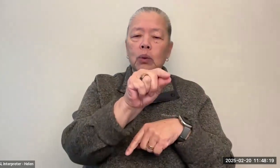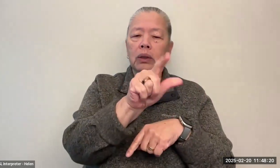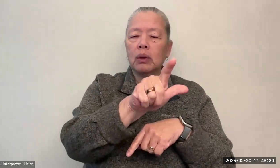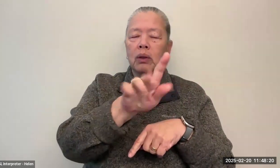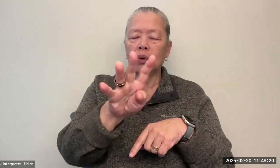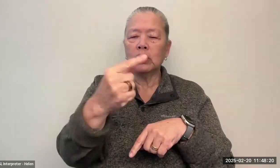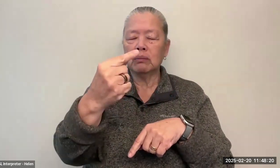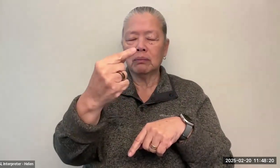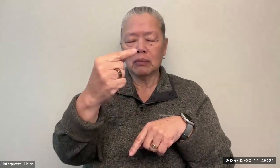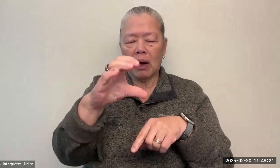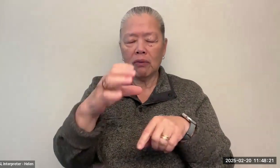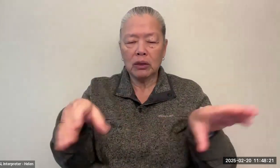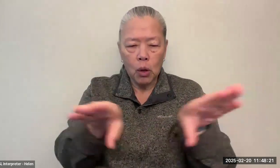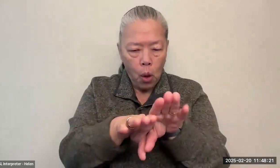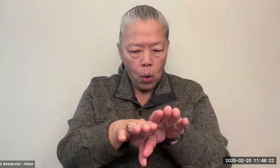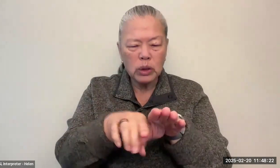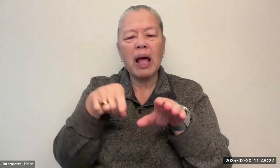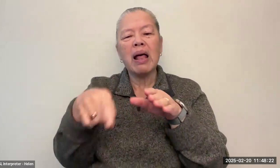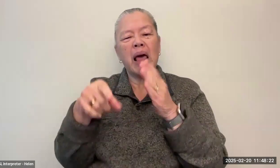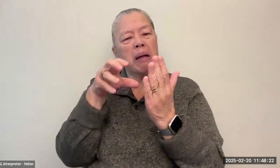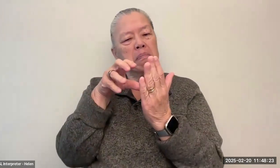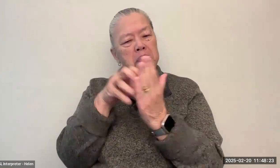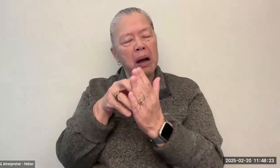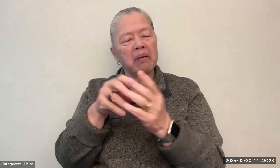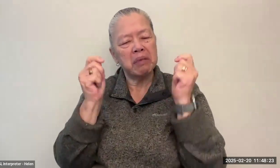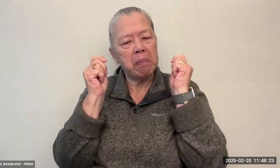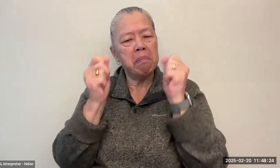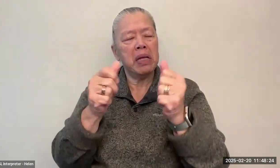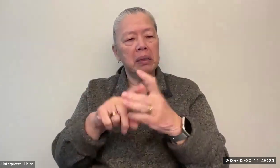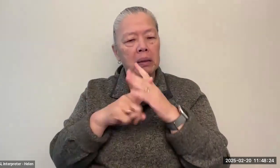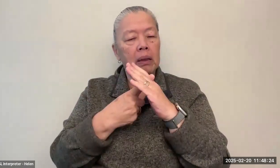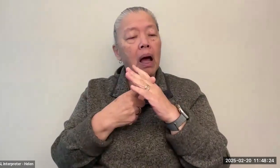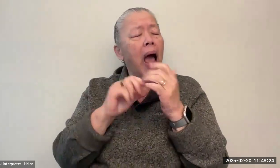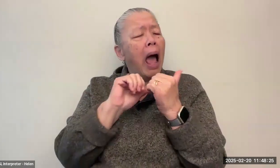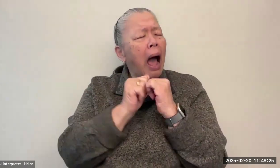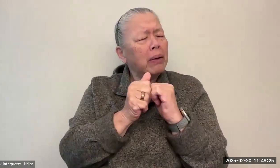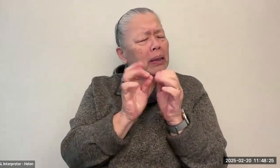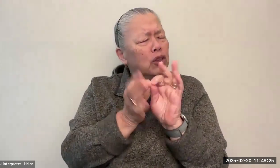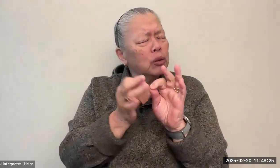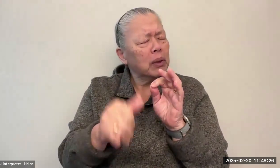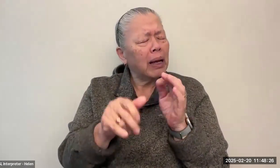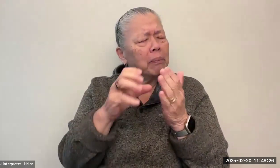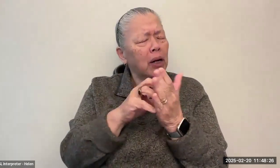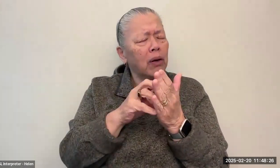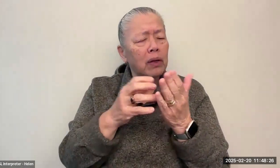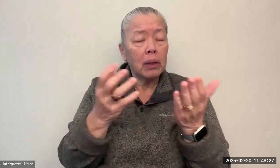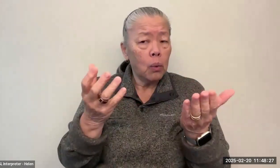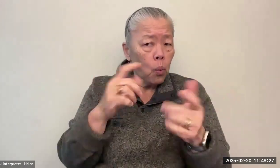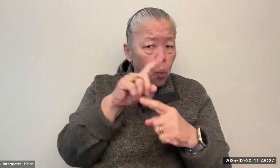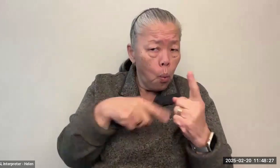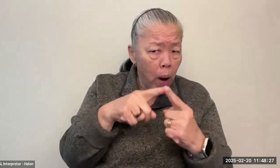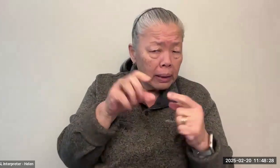General Conference. How does the Commission on the General Conference interpret that paragraph? Basically, when can this committee start meeting?